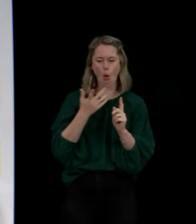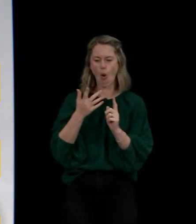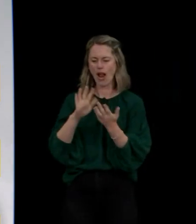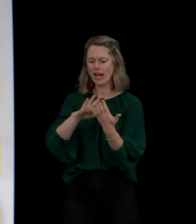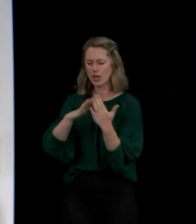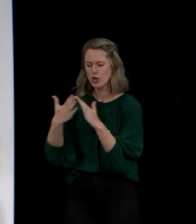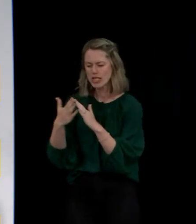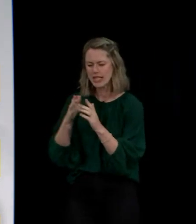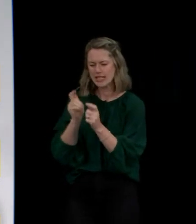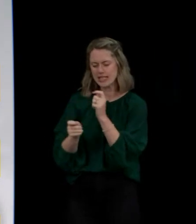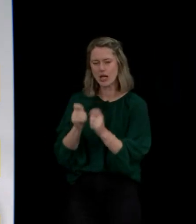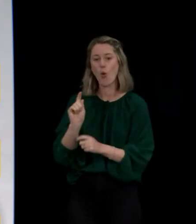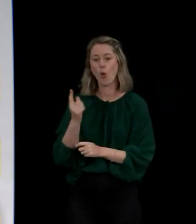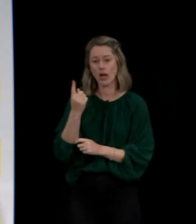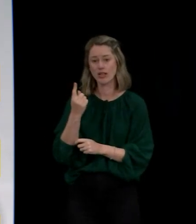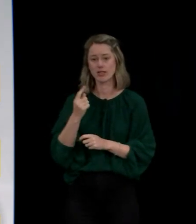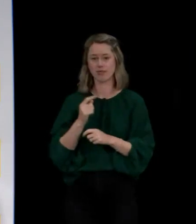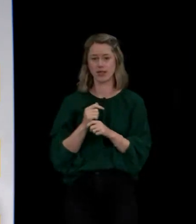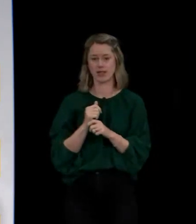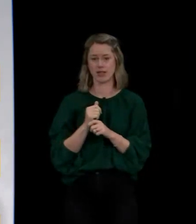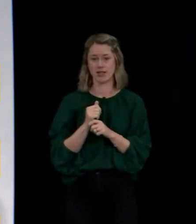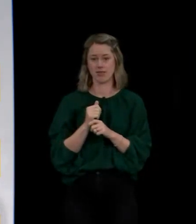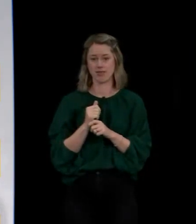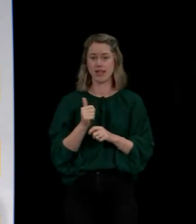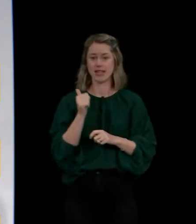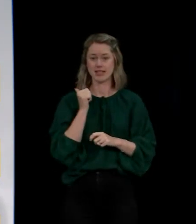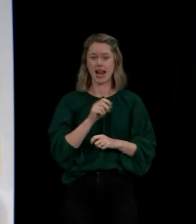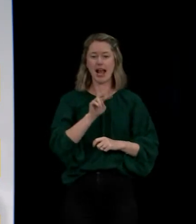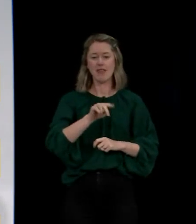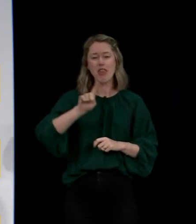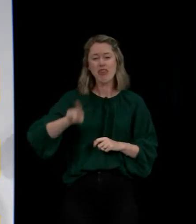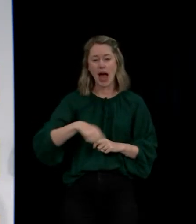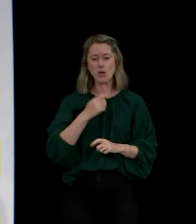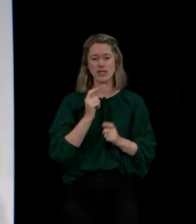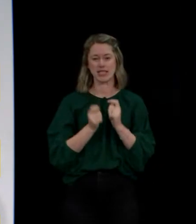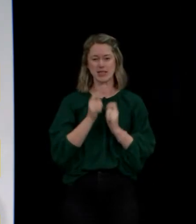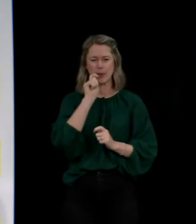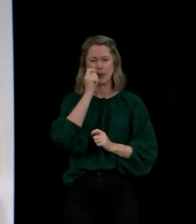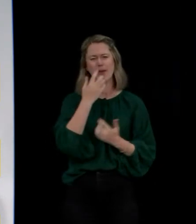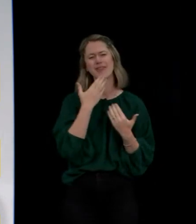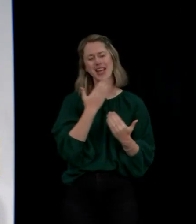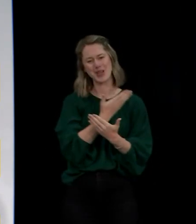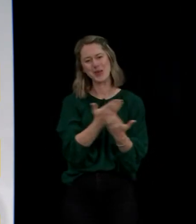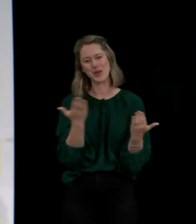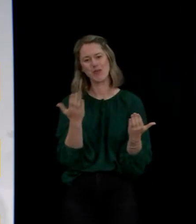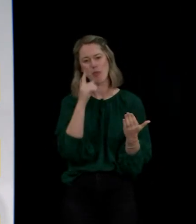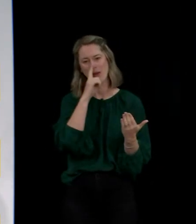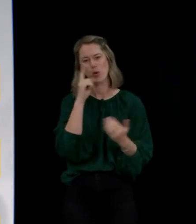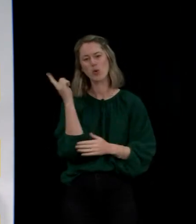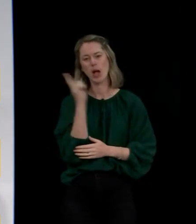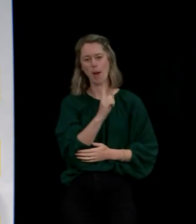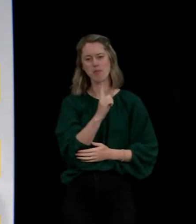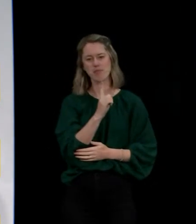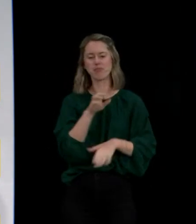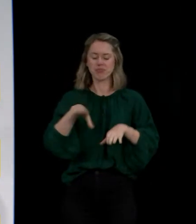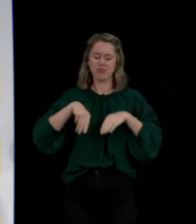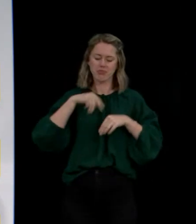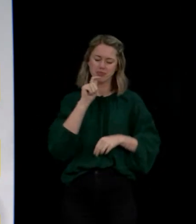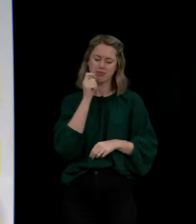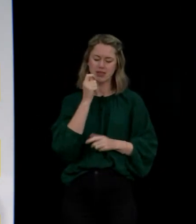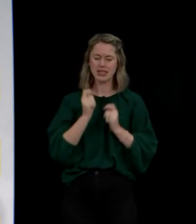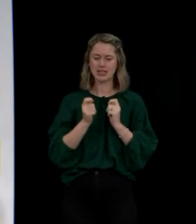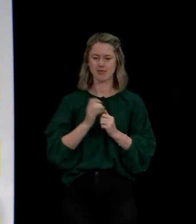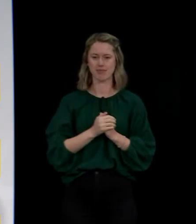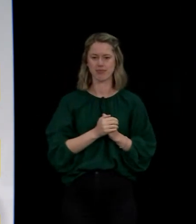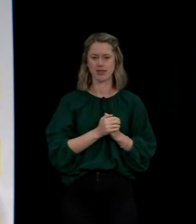surveillance testing underway in Auckland. There were over 11,000 tests taken across Auckland yesterday, and thank you to everybody who was tested. Our